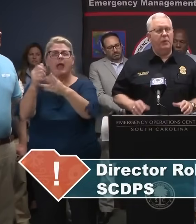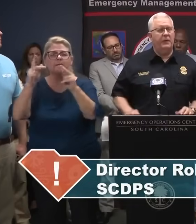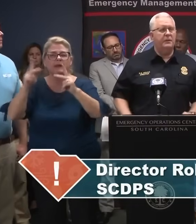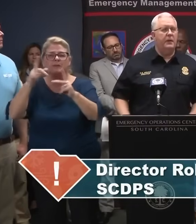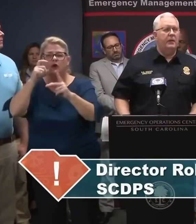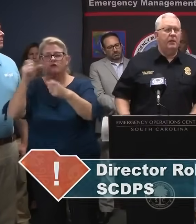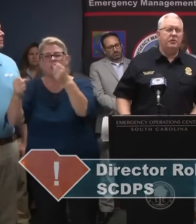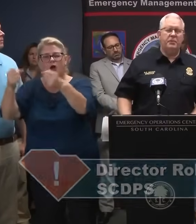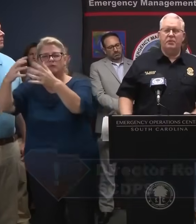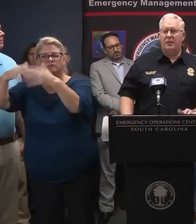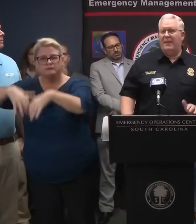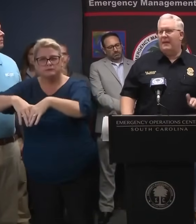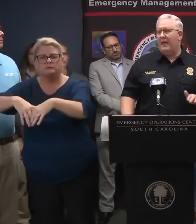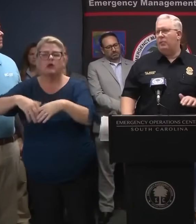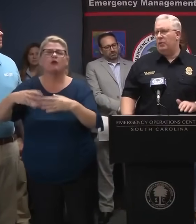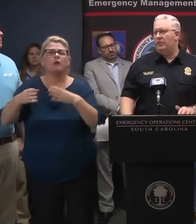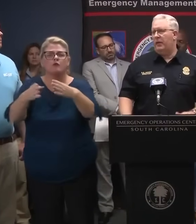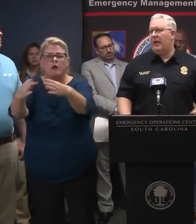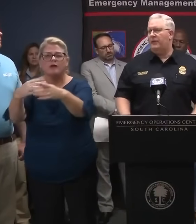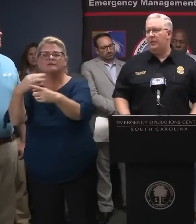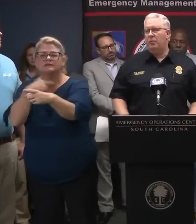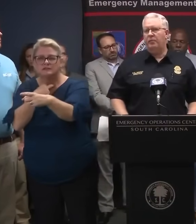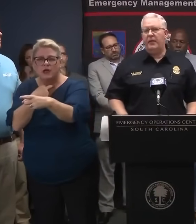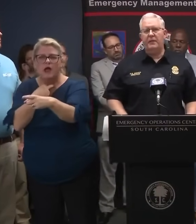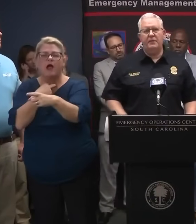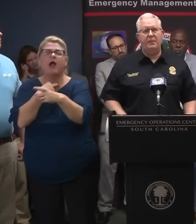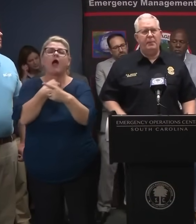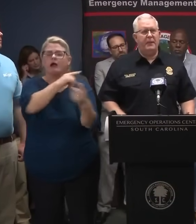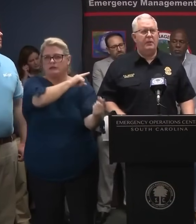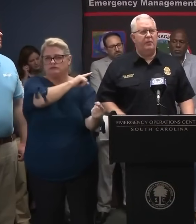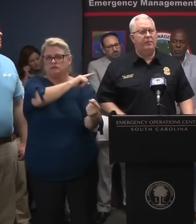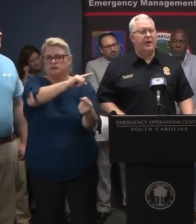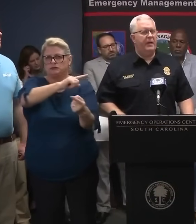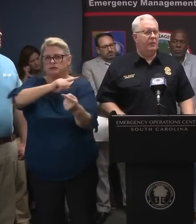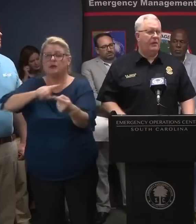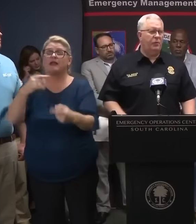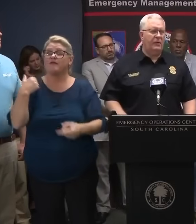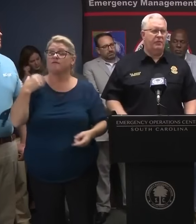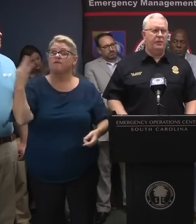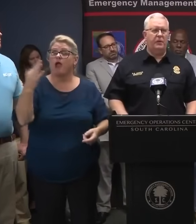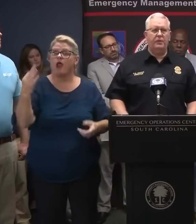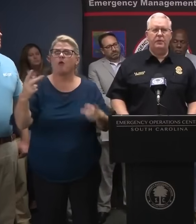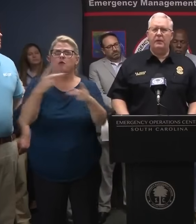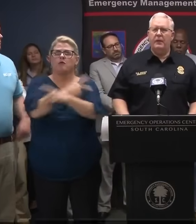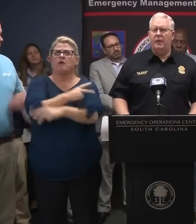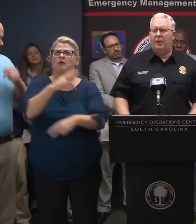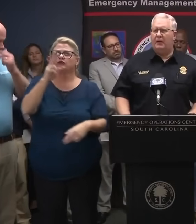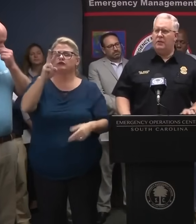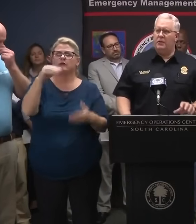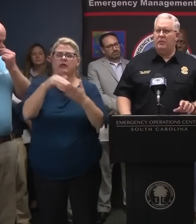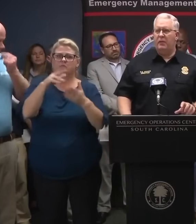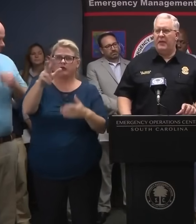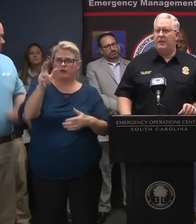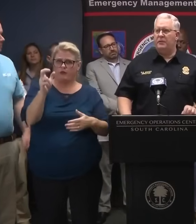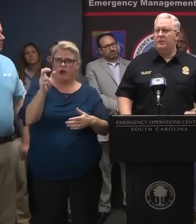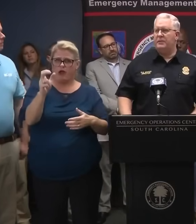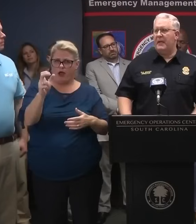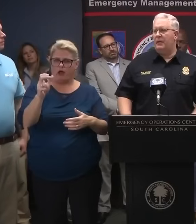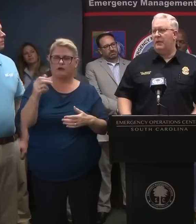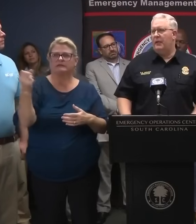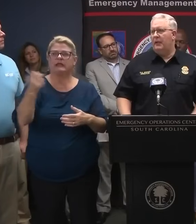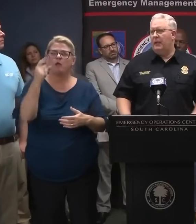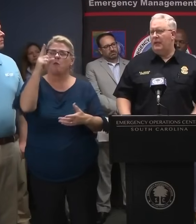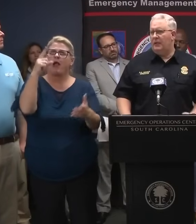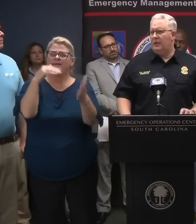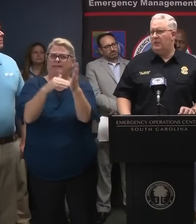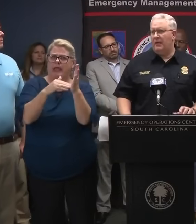blocked roadways. Those have been trending downward over the last couple of days. They peaked on Friday at around 2,300. We got to just over 1,000 on